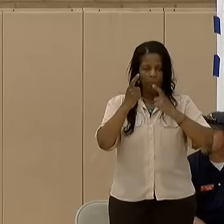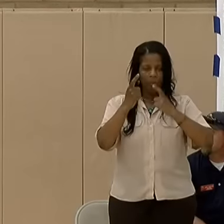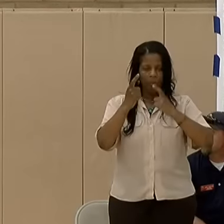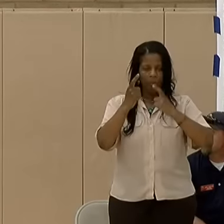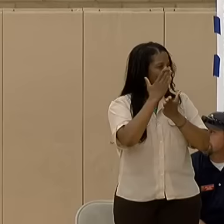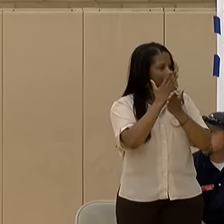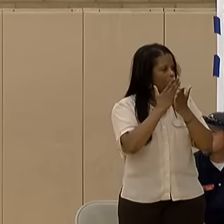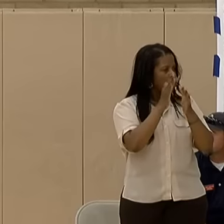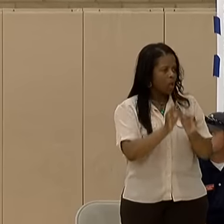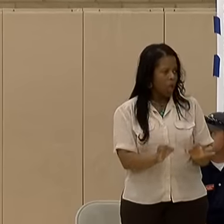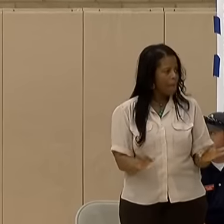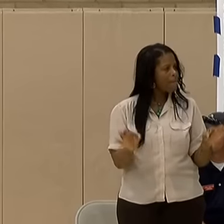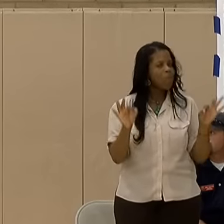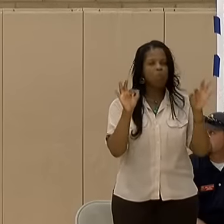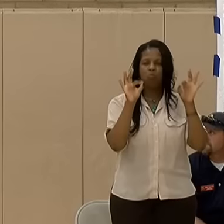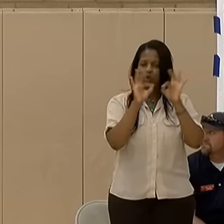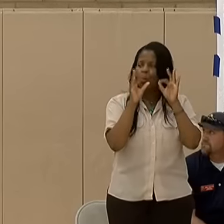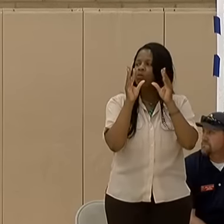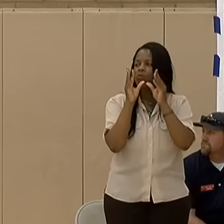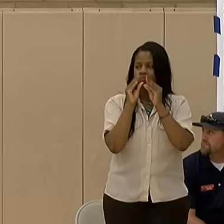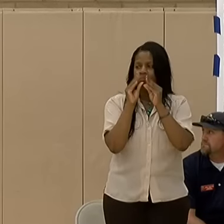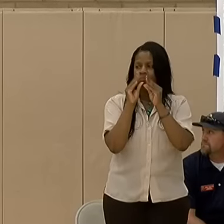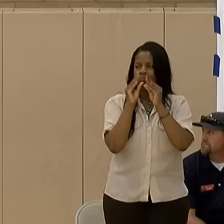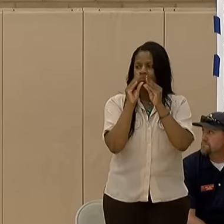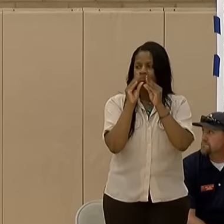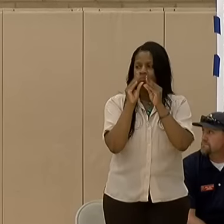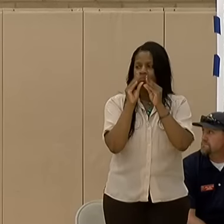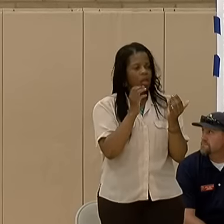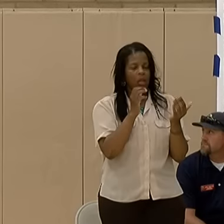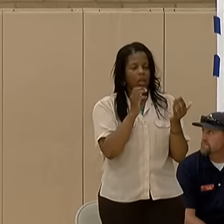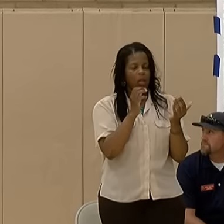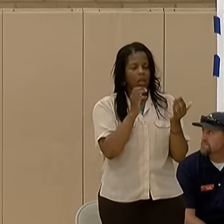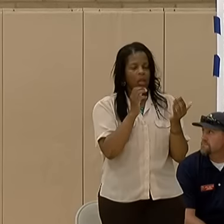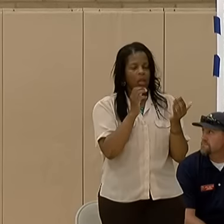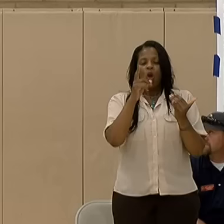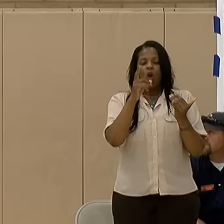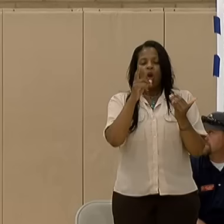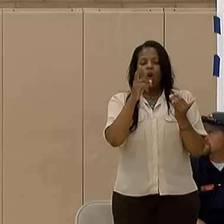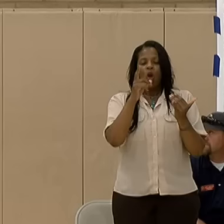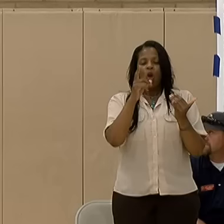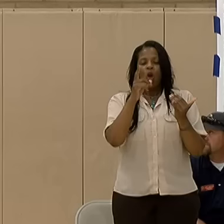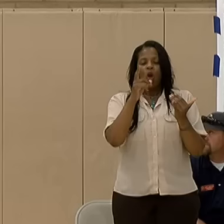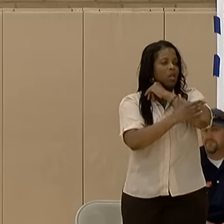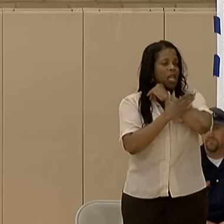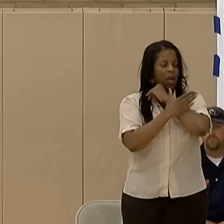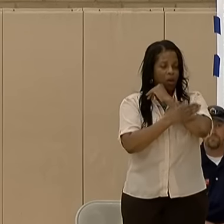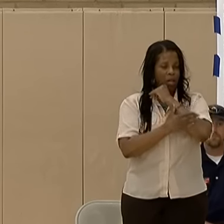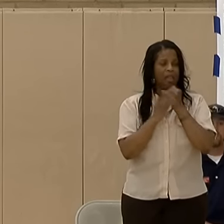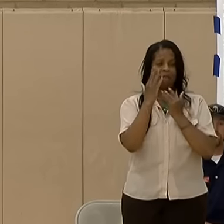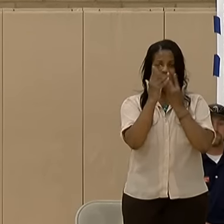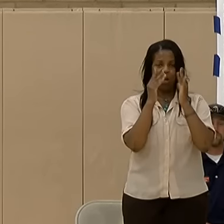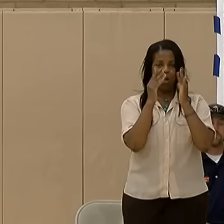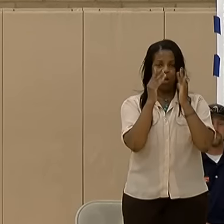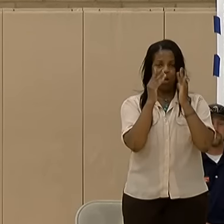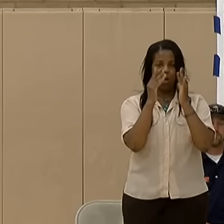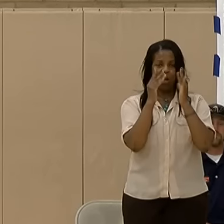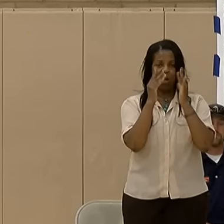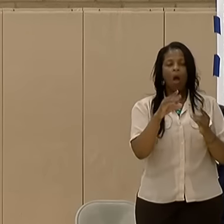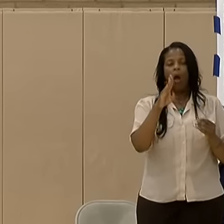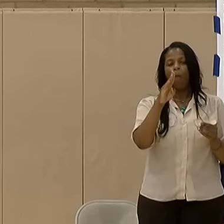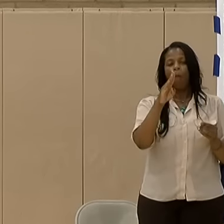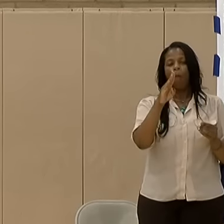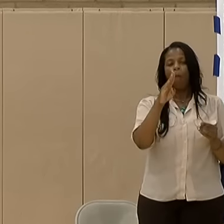this important meeting that we're having. So I'd like to bring up now from the Kern County Fire Department, the Fire Chief, Brian